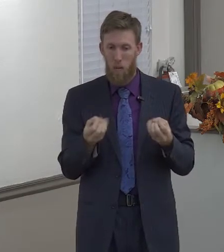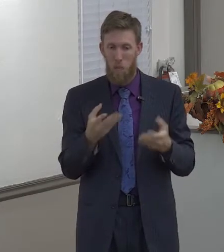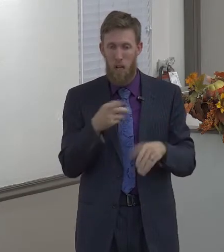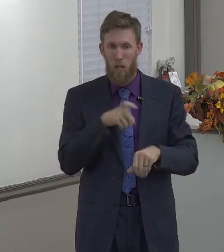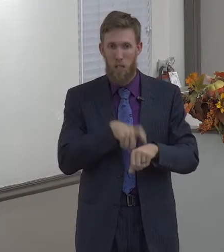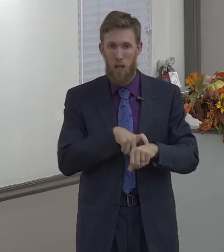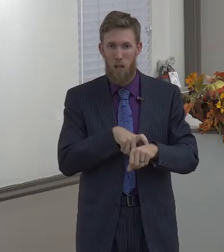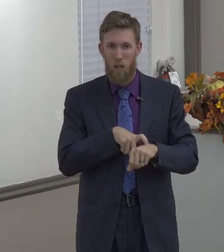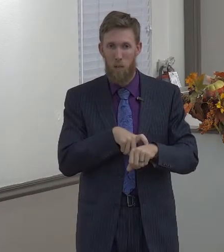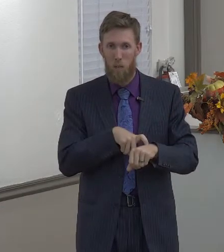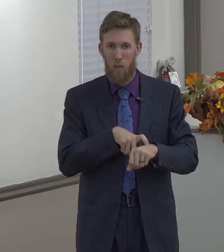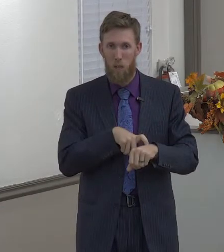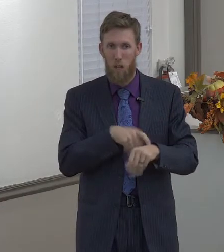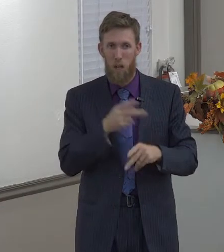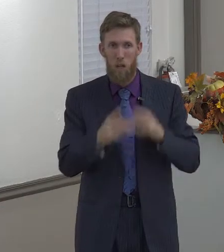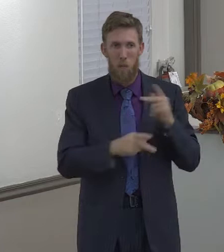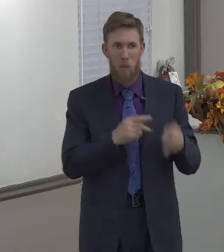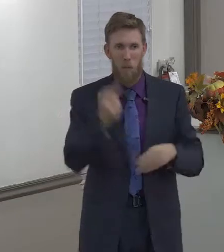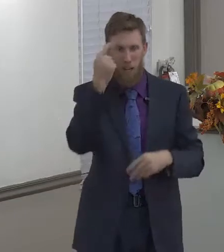I'm too young.